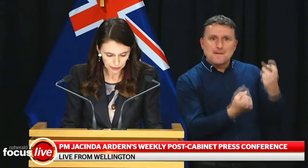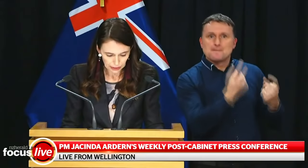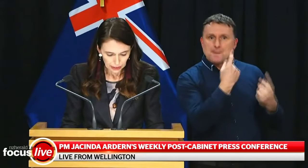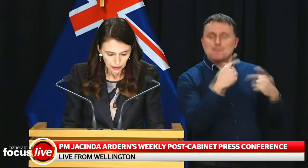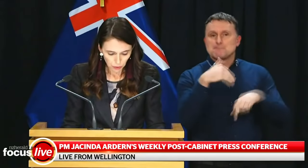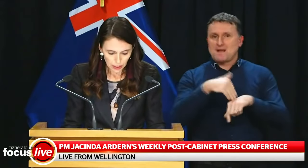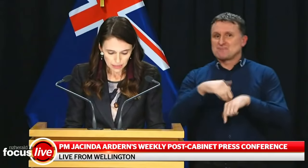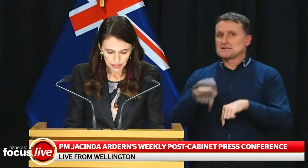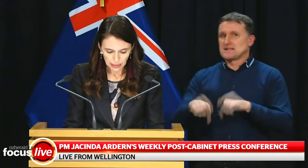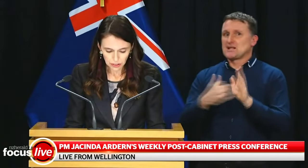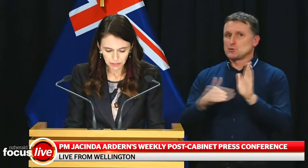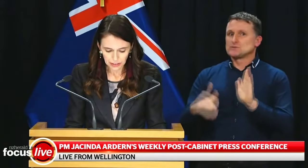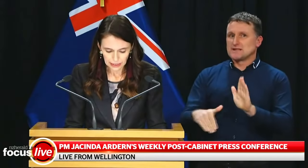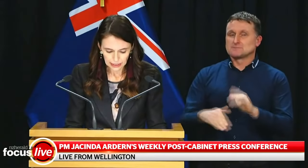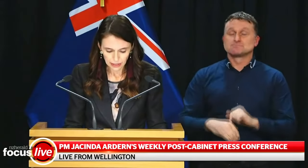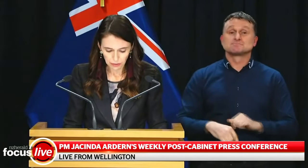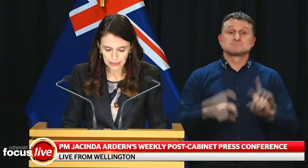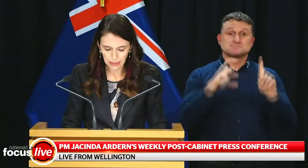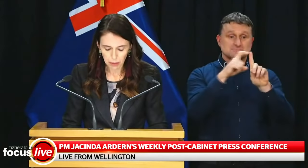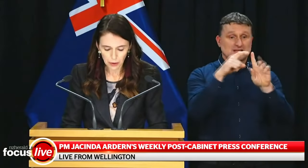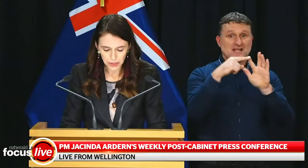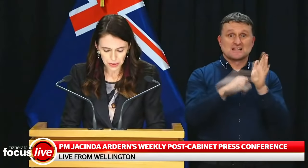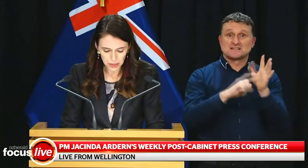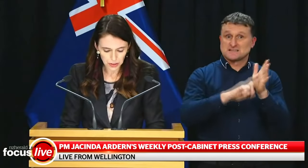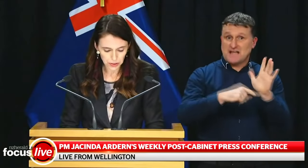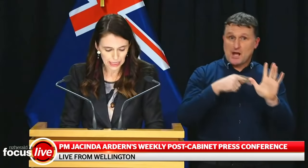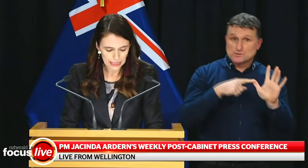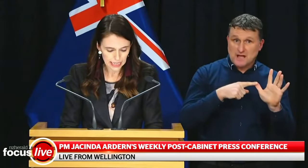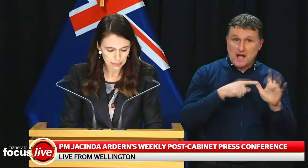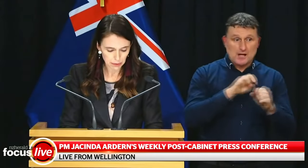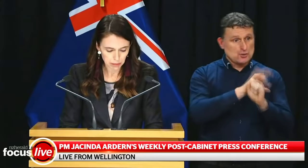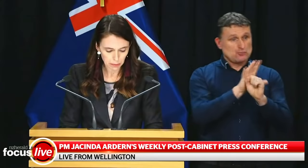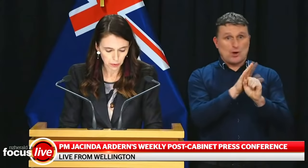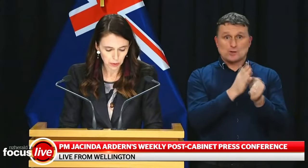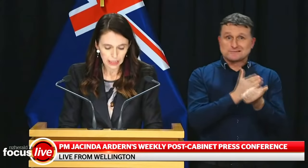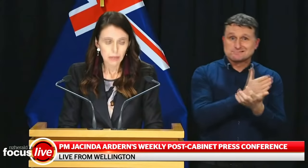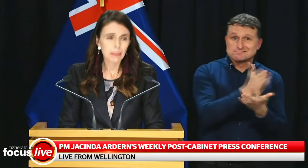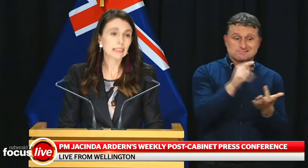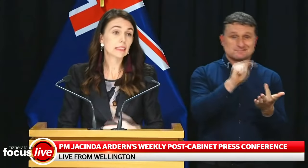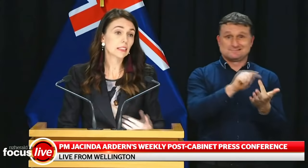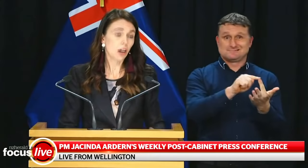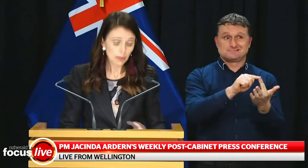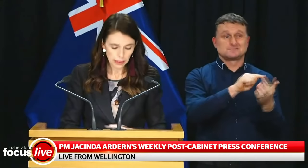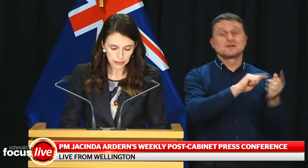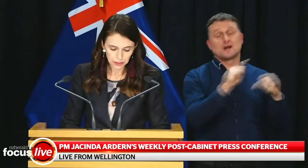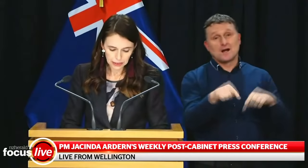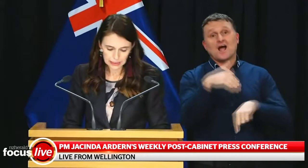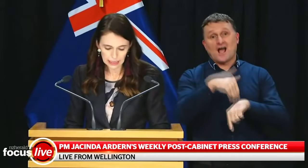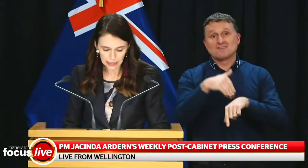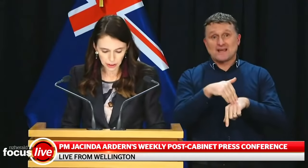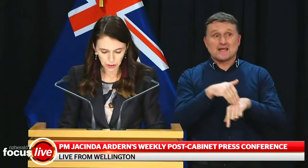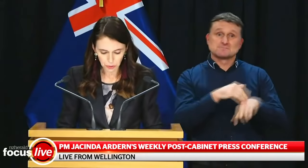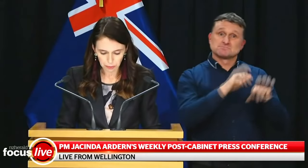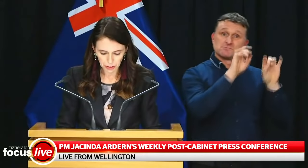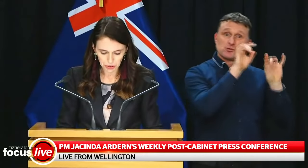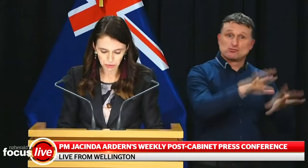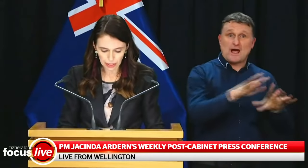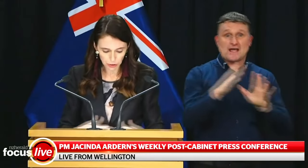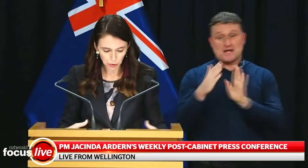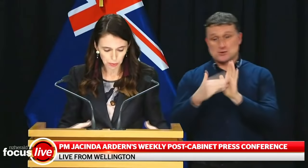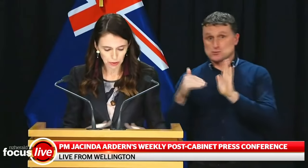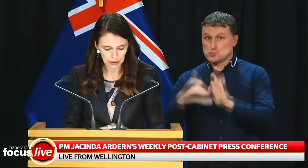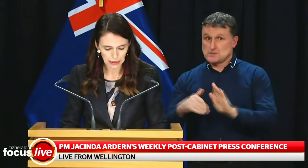Zealand. The rise of the Delta variant and the risk it poses to the Trans-Tasman bubble means it's timely to consider additional